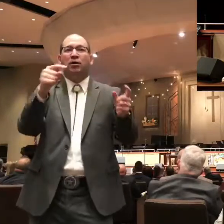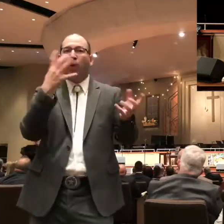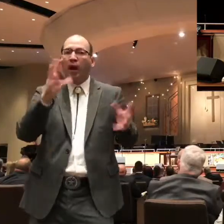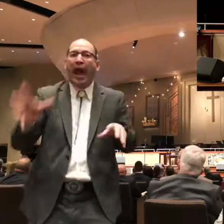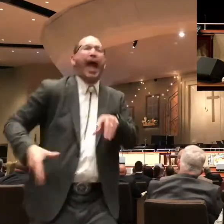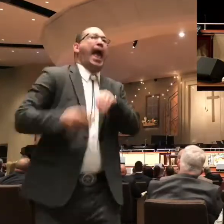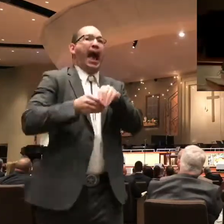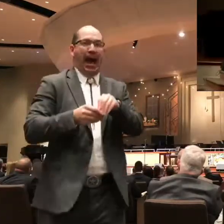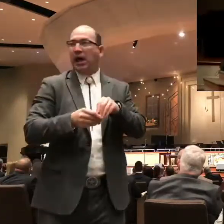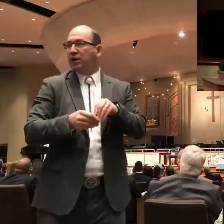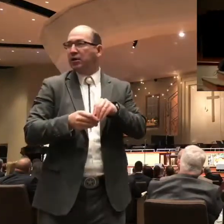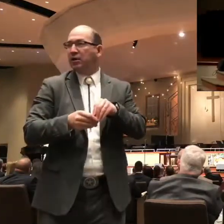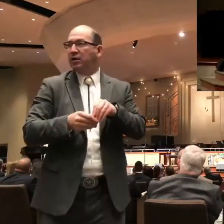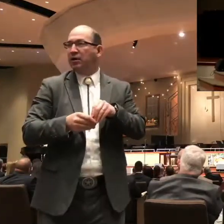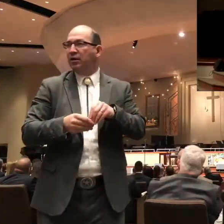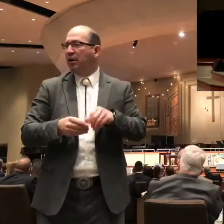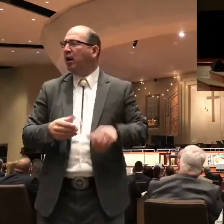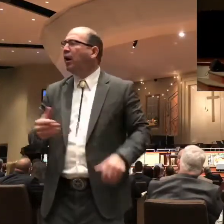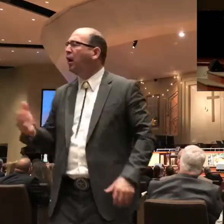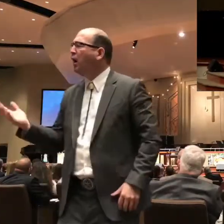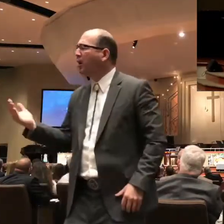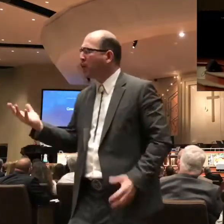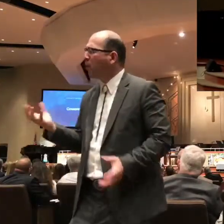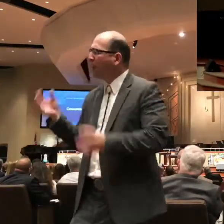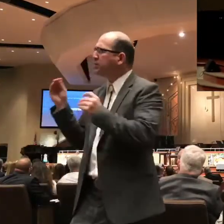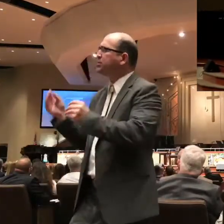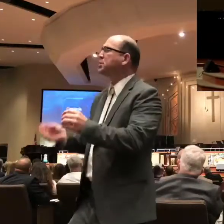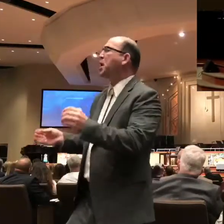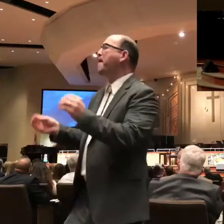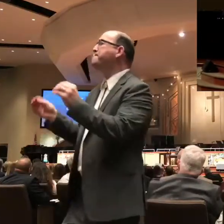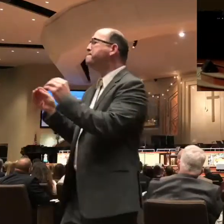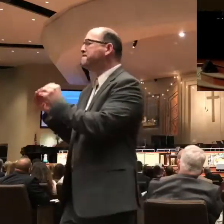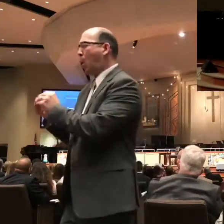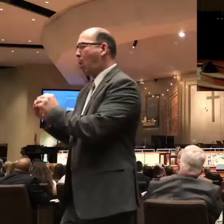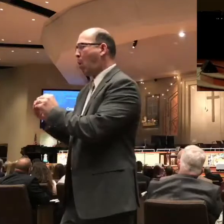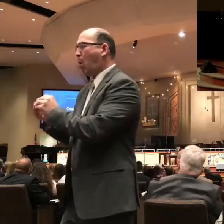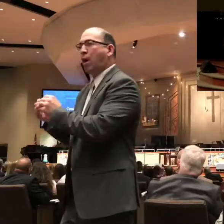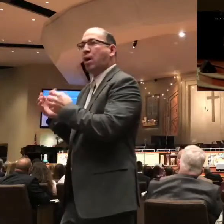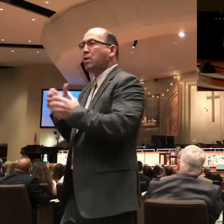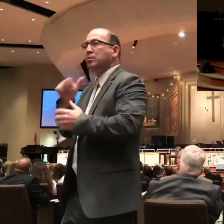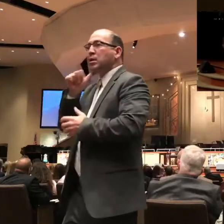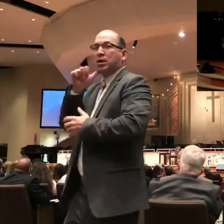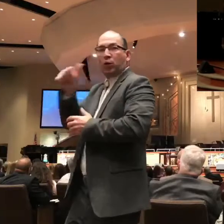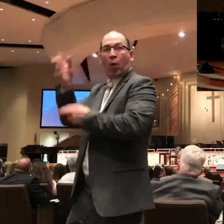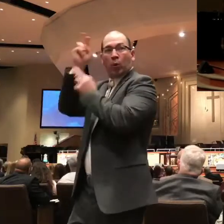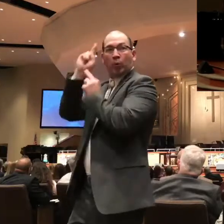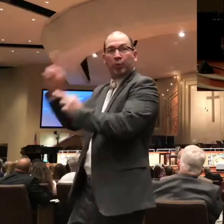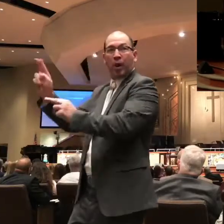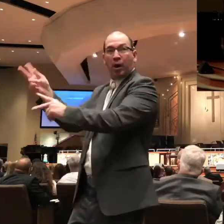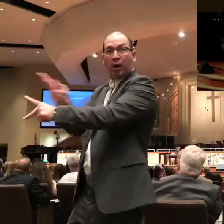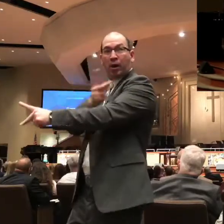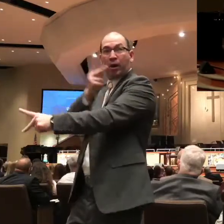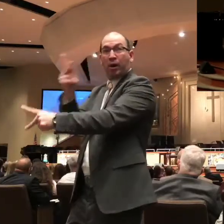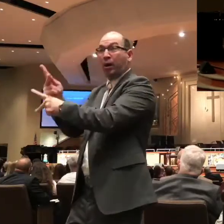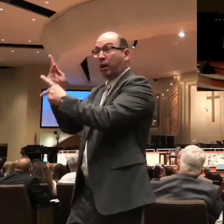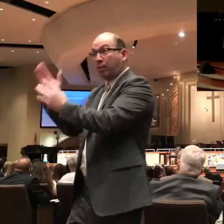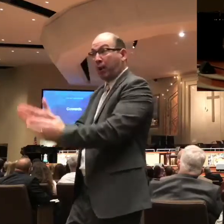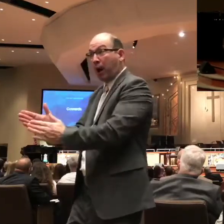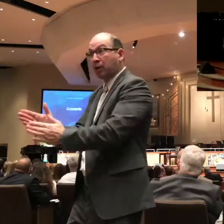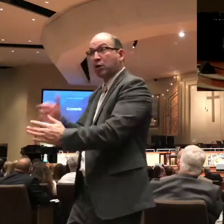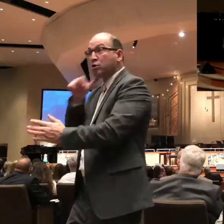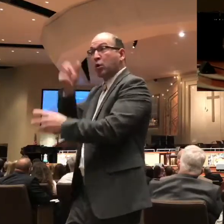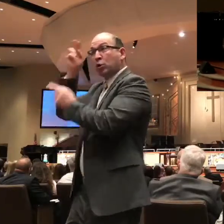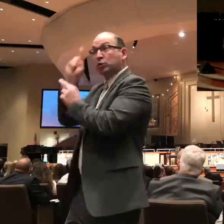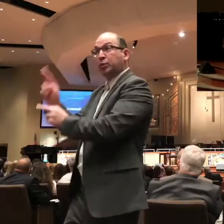But these cowards, they don't come to the pastor. They come around the pastor. They often don't come to the church. They come around